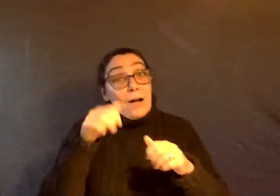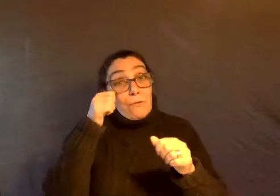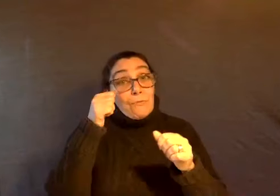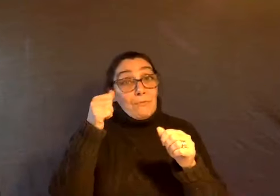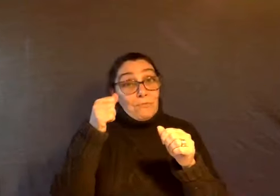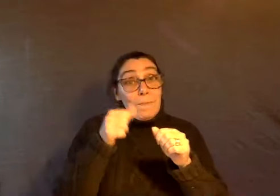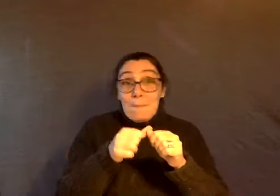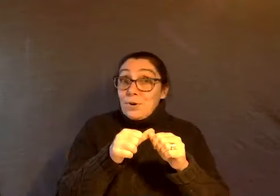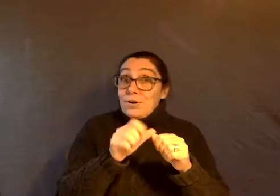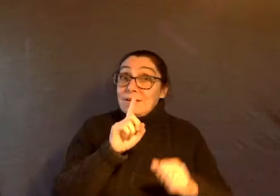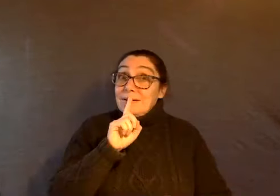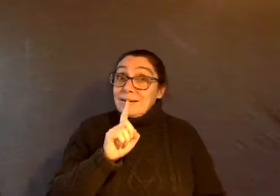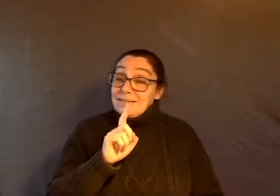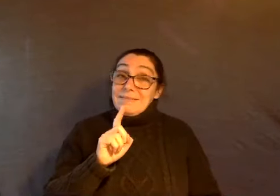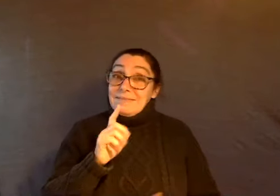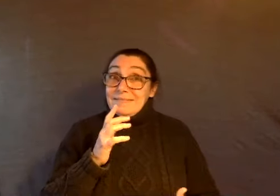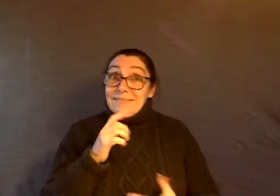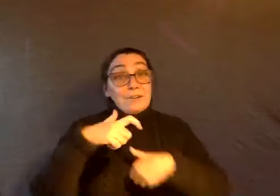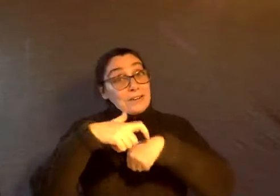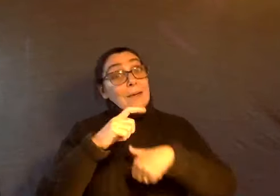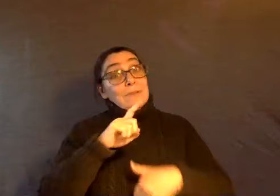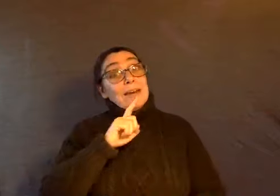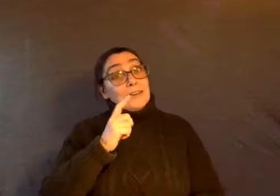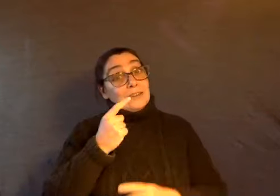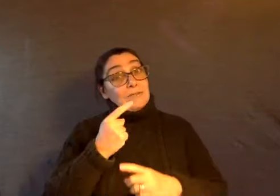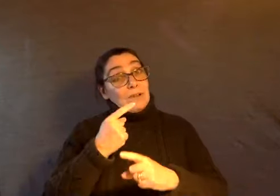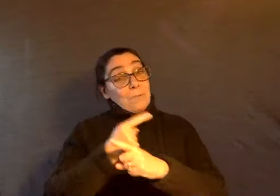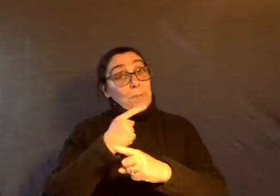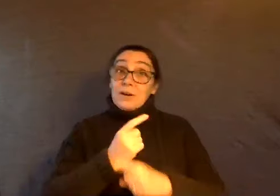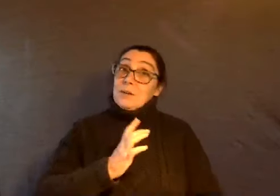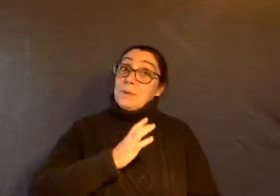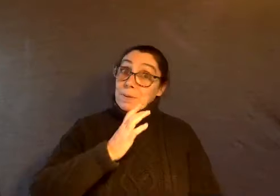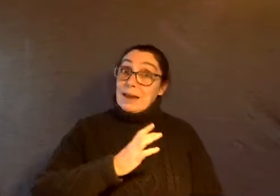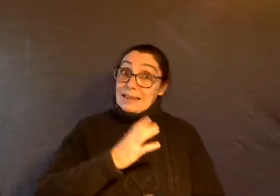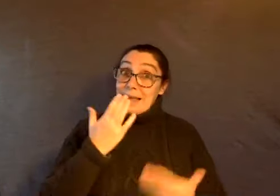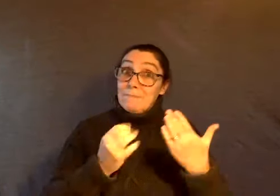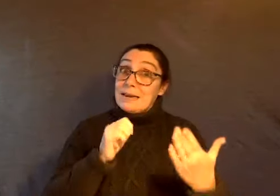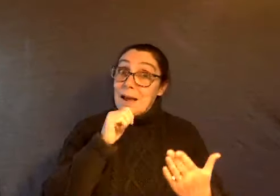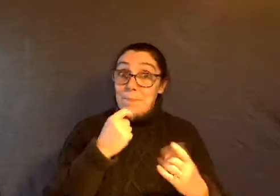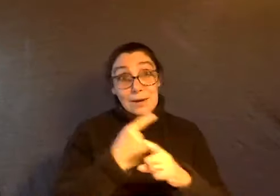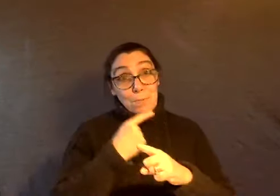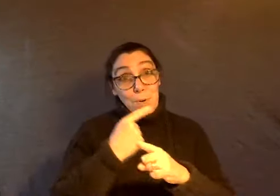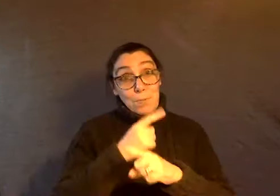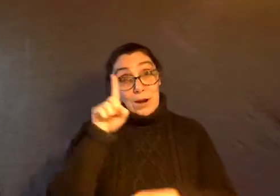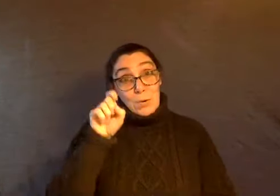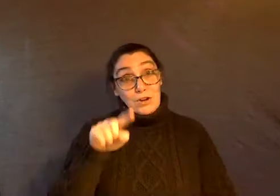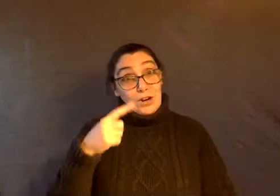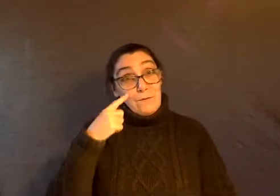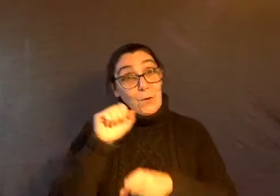Now, remember, there are times that it's appropriate to be polite. That might not be an appropriate question